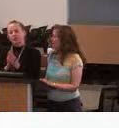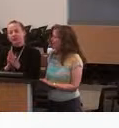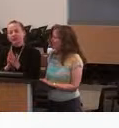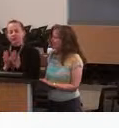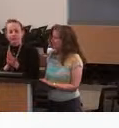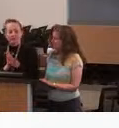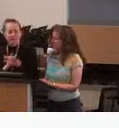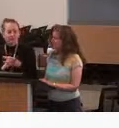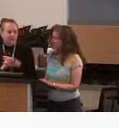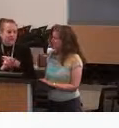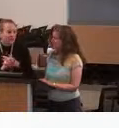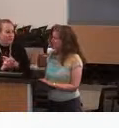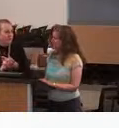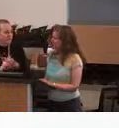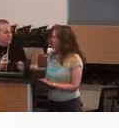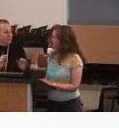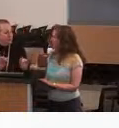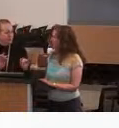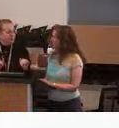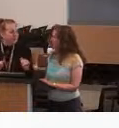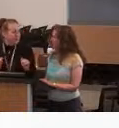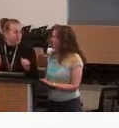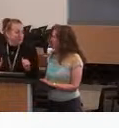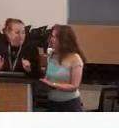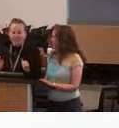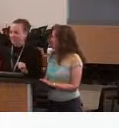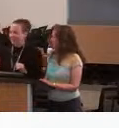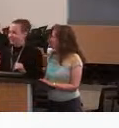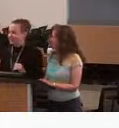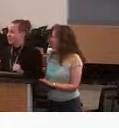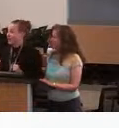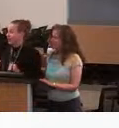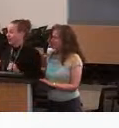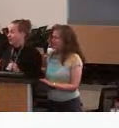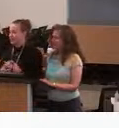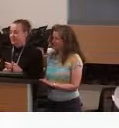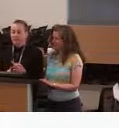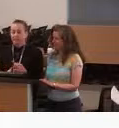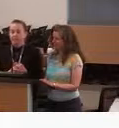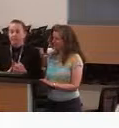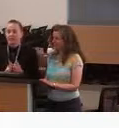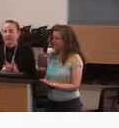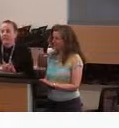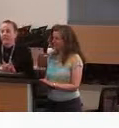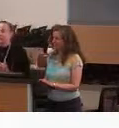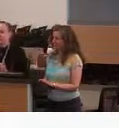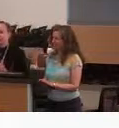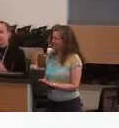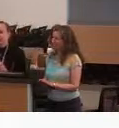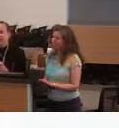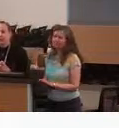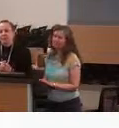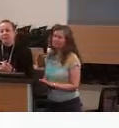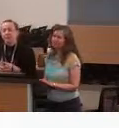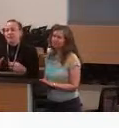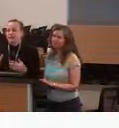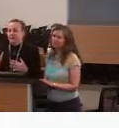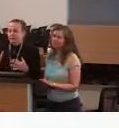the work. We'd also like to talk a little bit about our intersectionality and then some highlights from our year. So